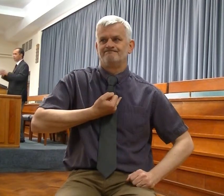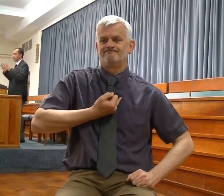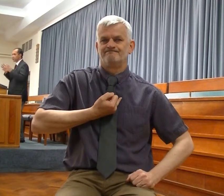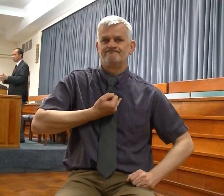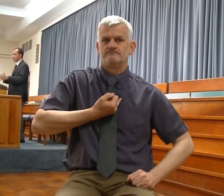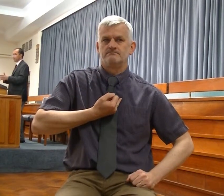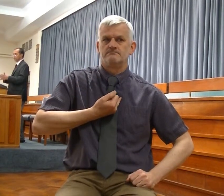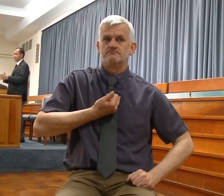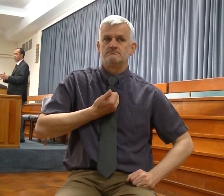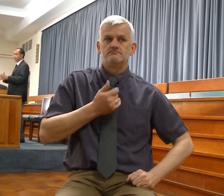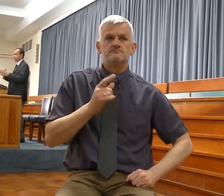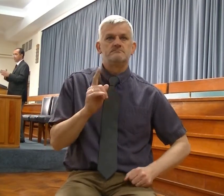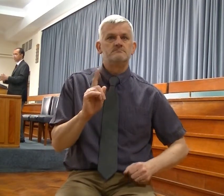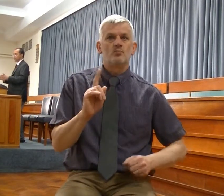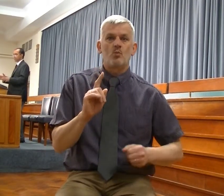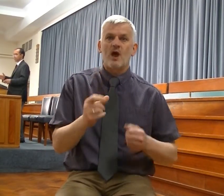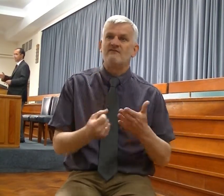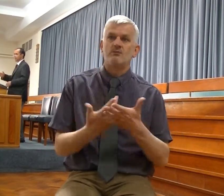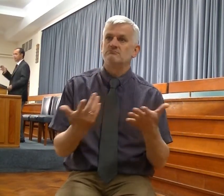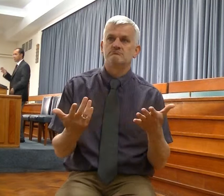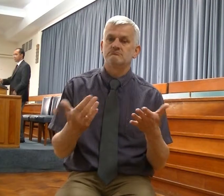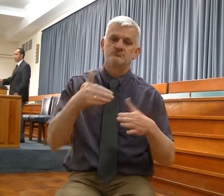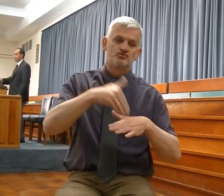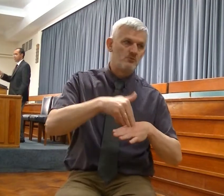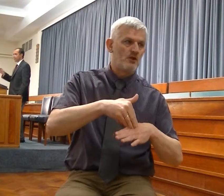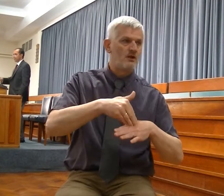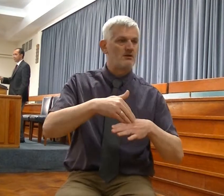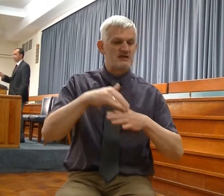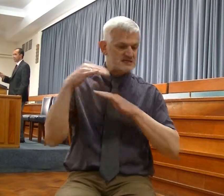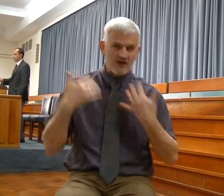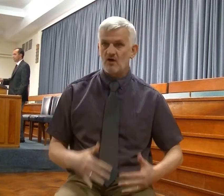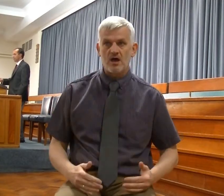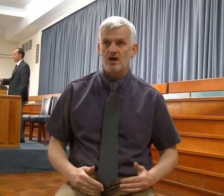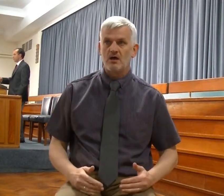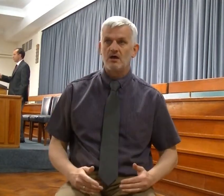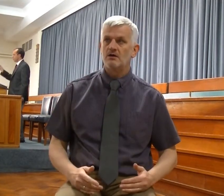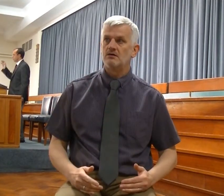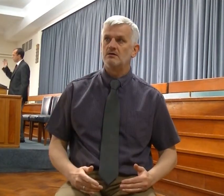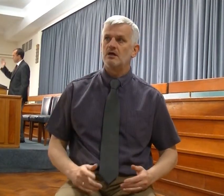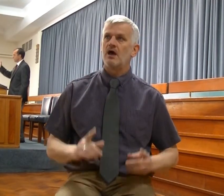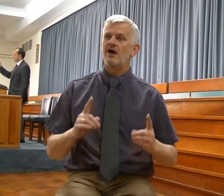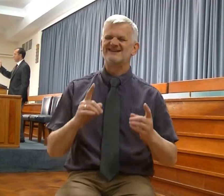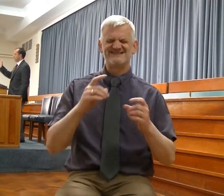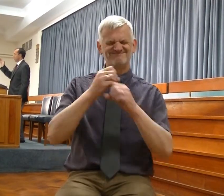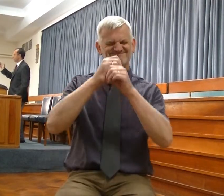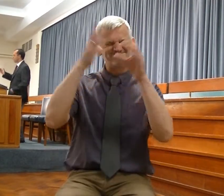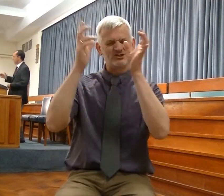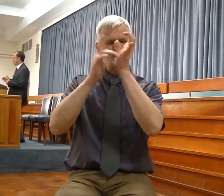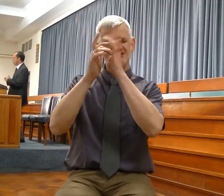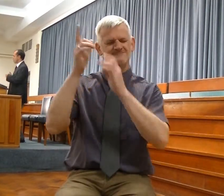whatever trial, whatever trouble comes to us, as Jesus gave us the example, we must be